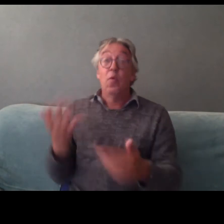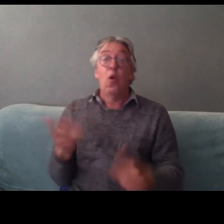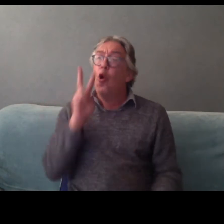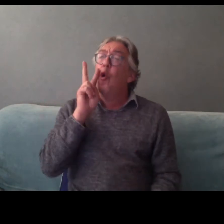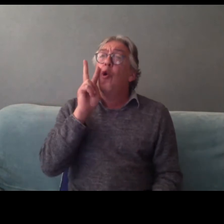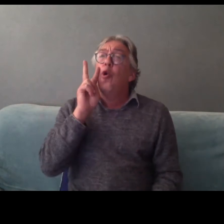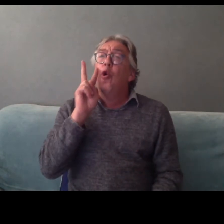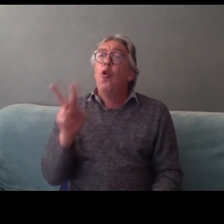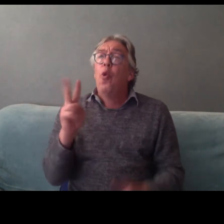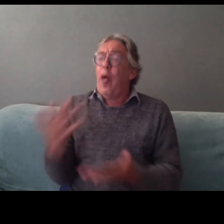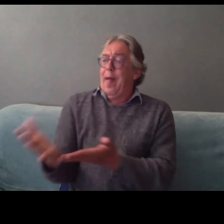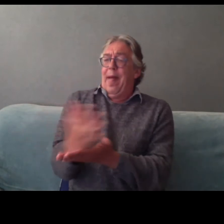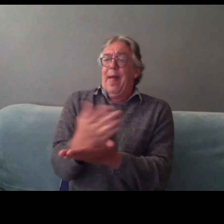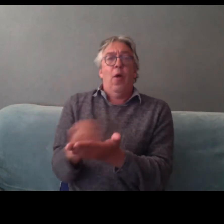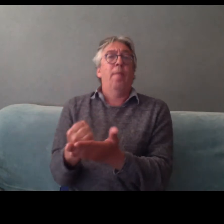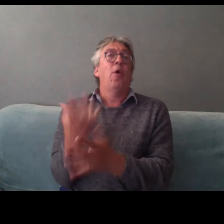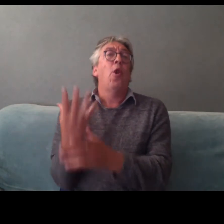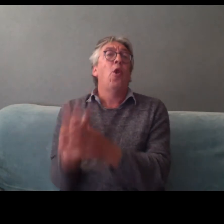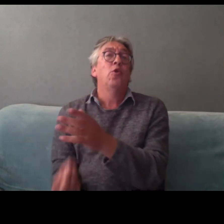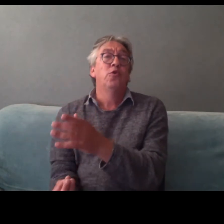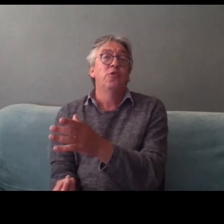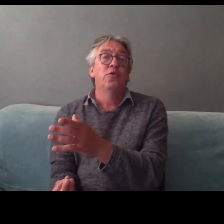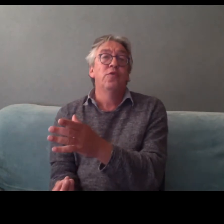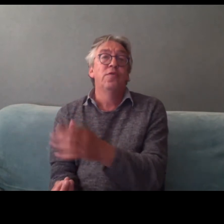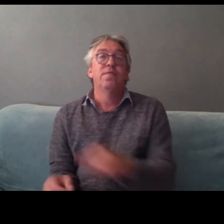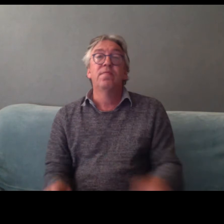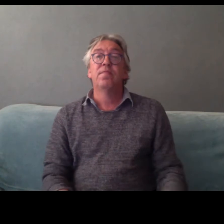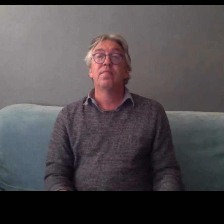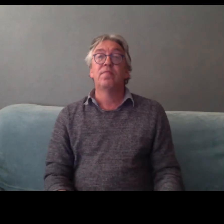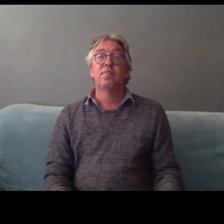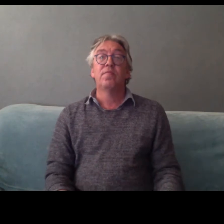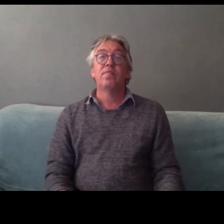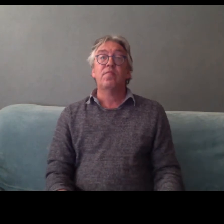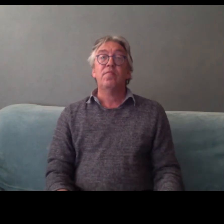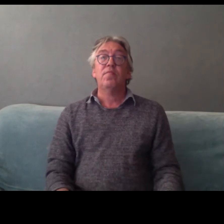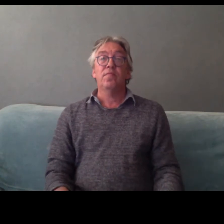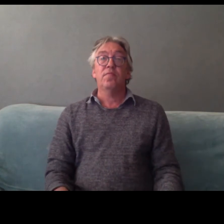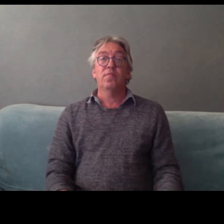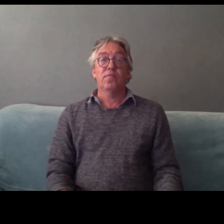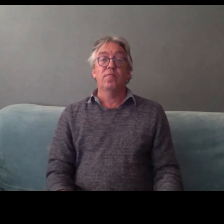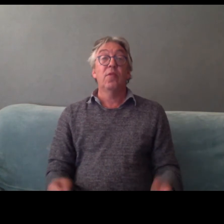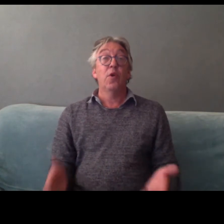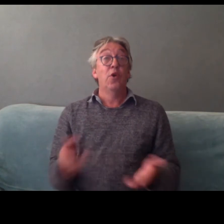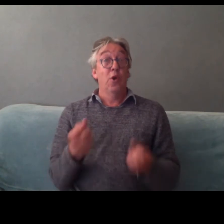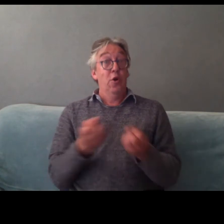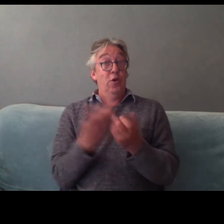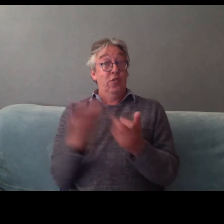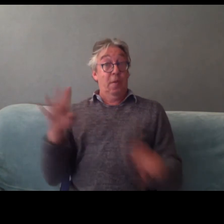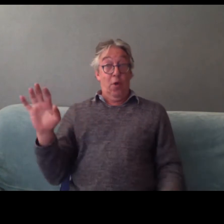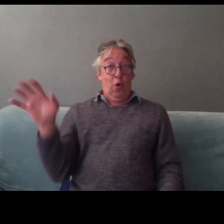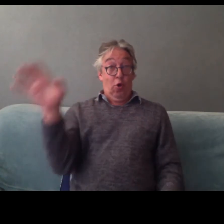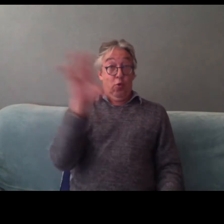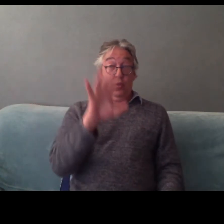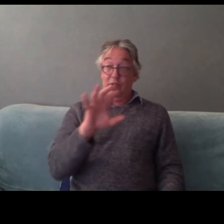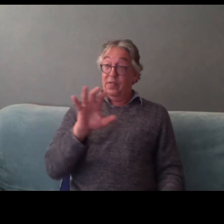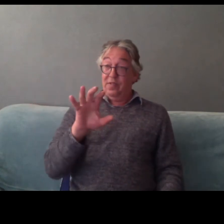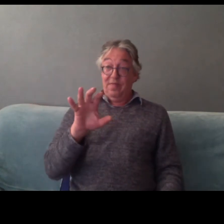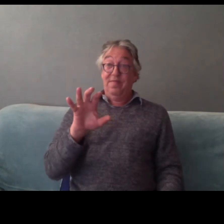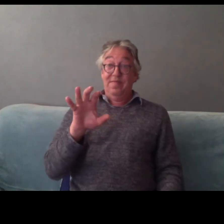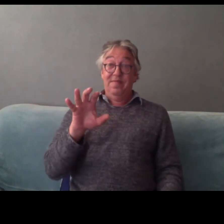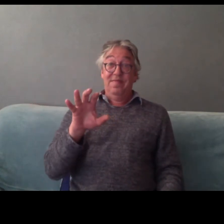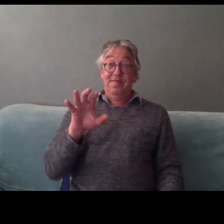For some benefit systems, there are standardized rates of cash benefit that are awarded to people after